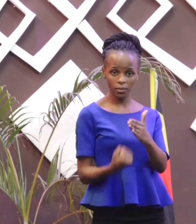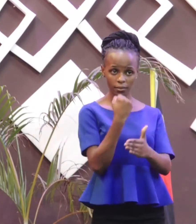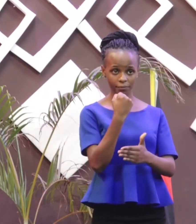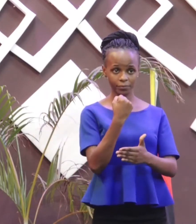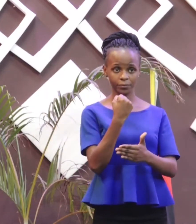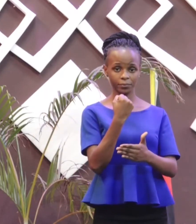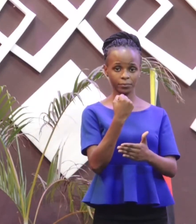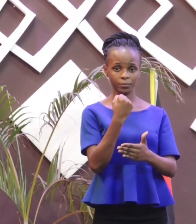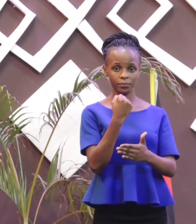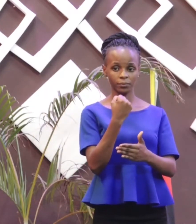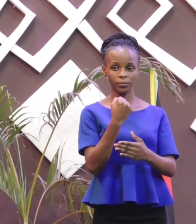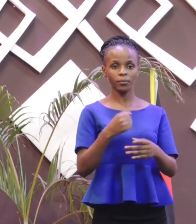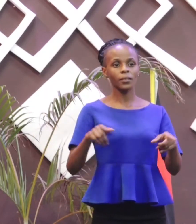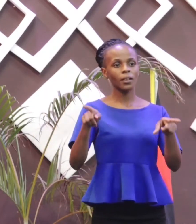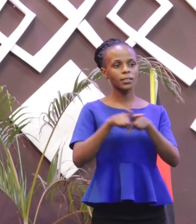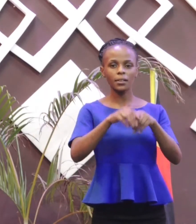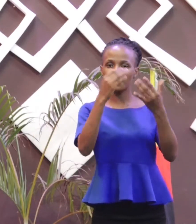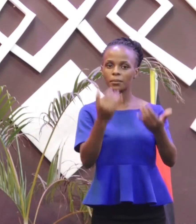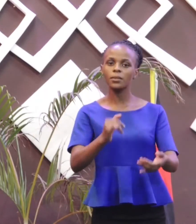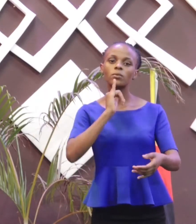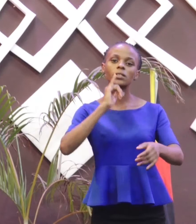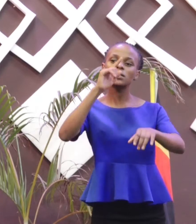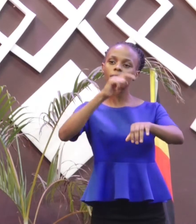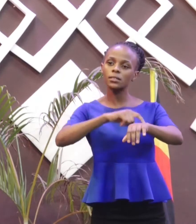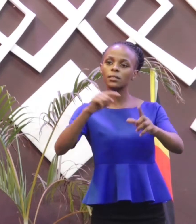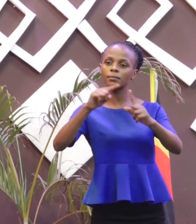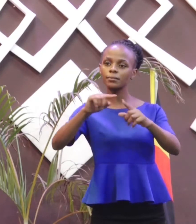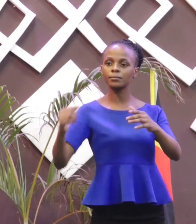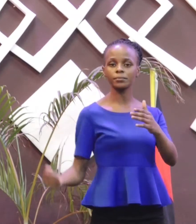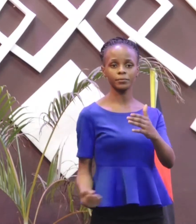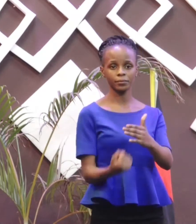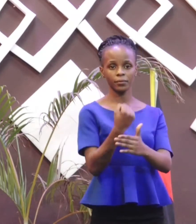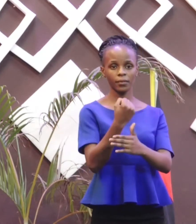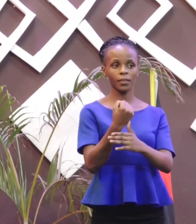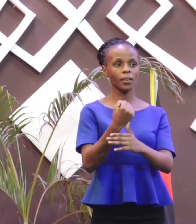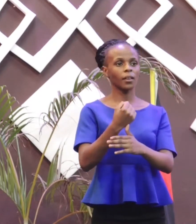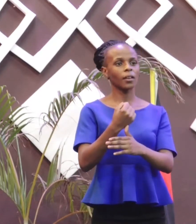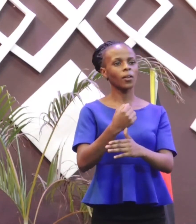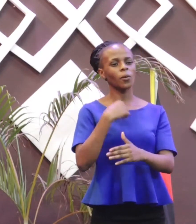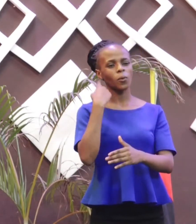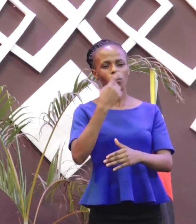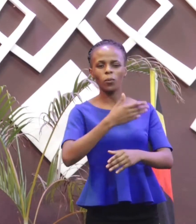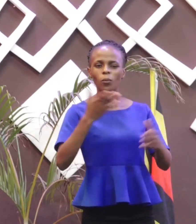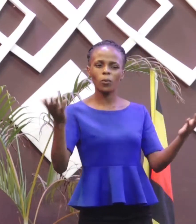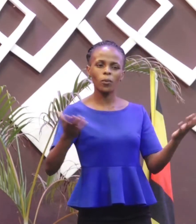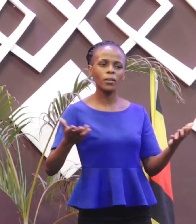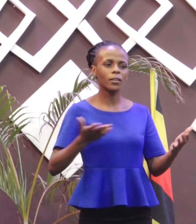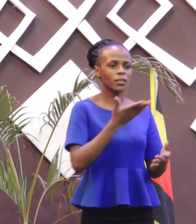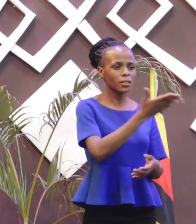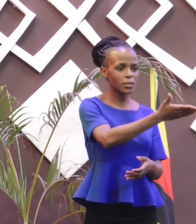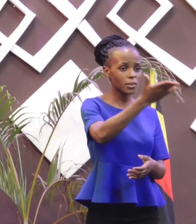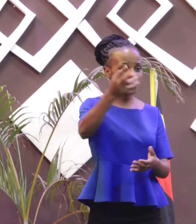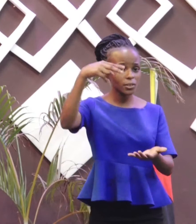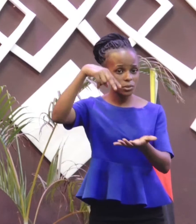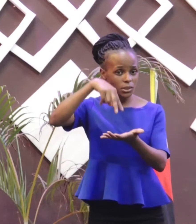Katonda n'agamba nti golokoka. So it is time to arise. So kye kiseera tugolokoke. So wherever you stand in ministry,